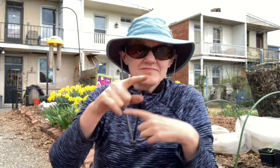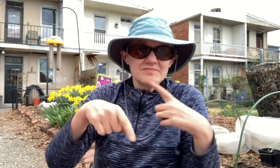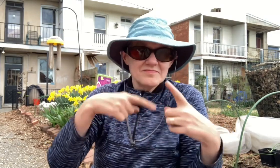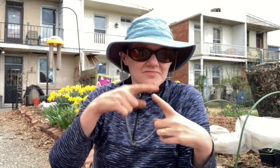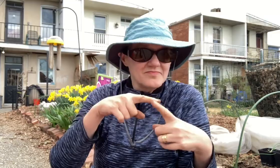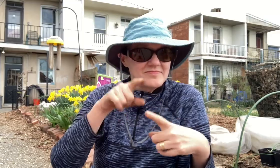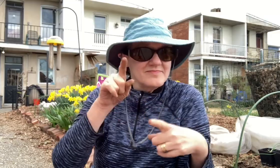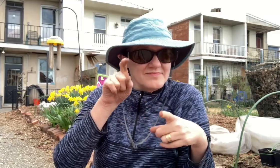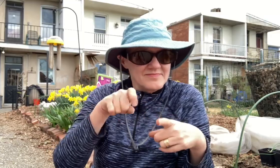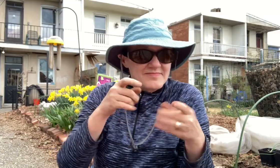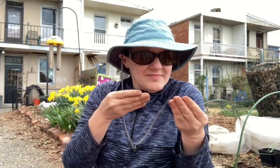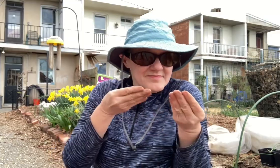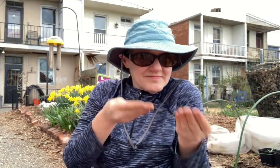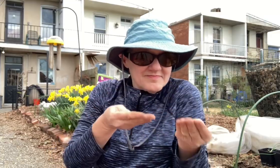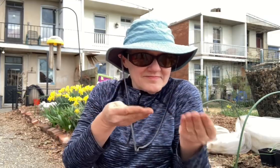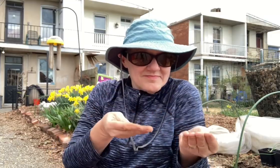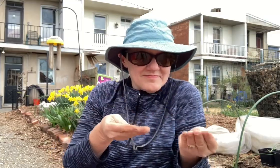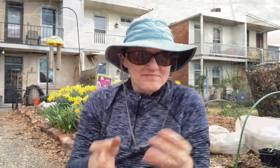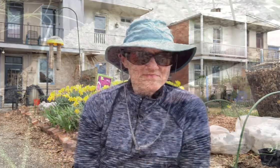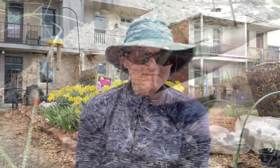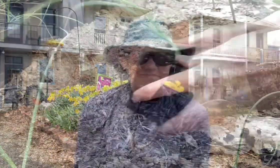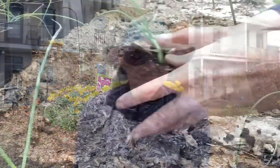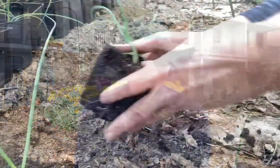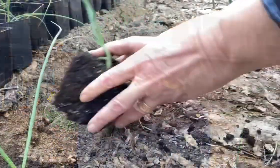stage. That's when they need to be fed.